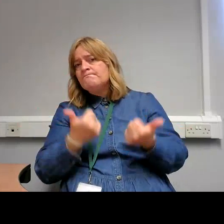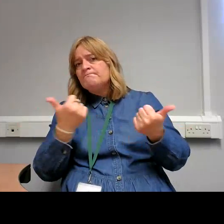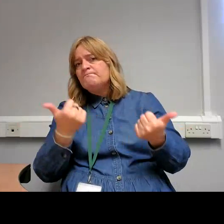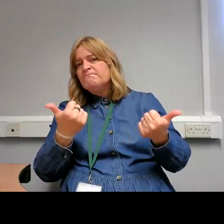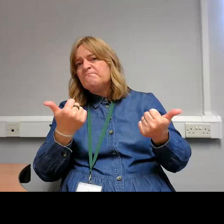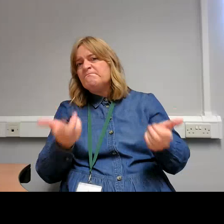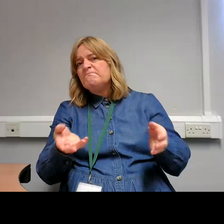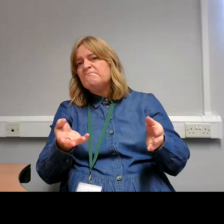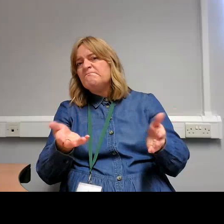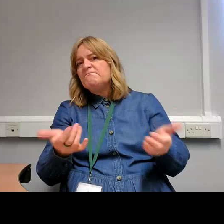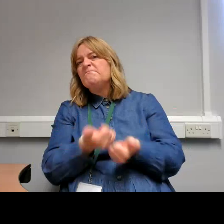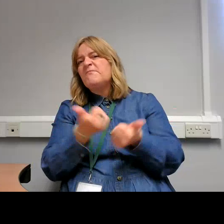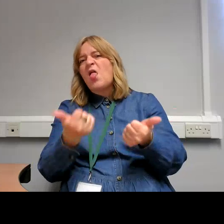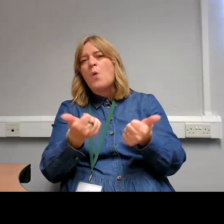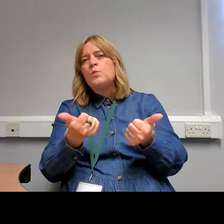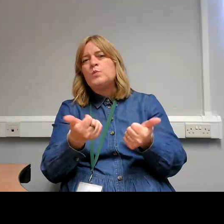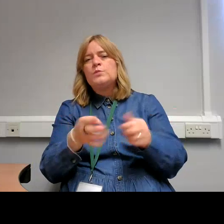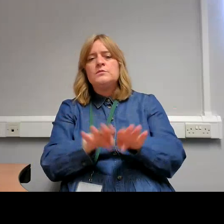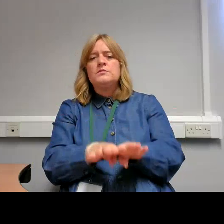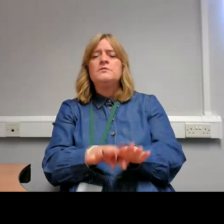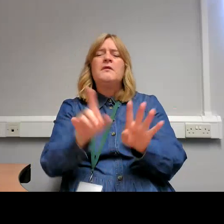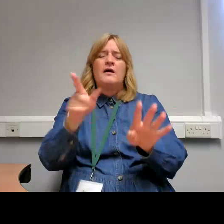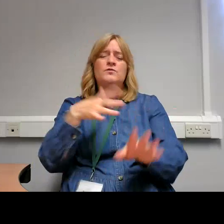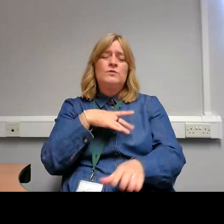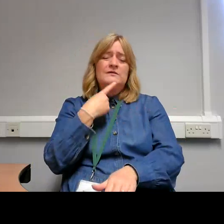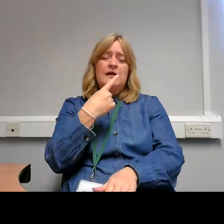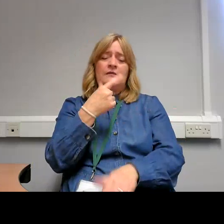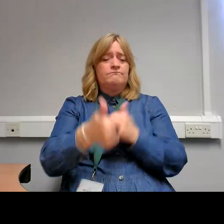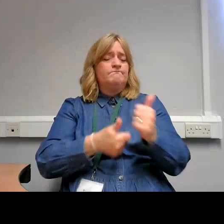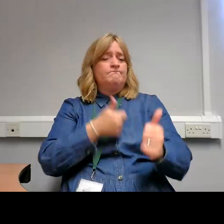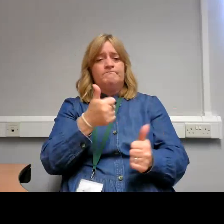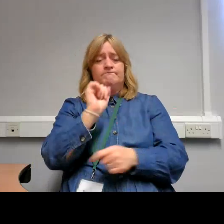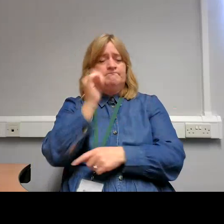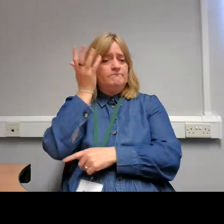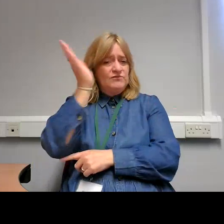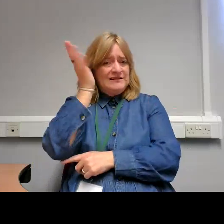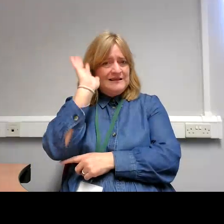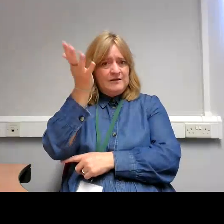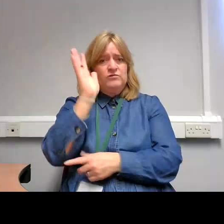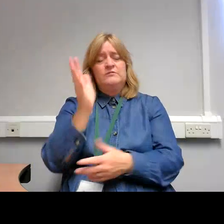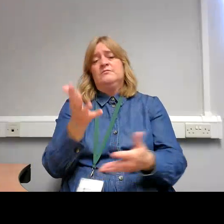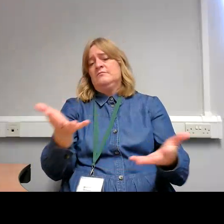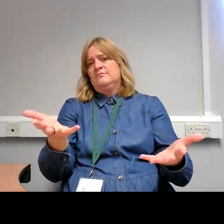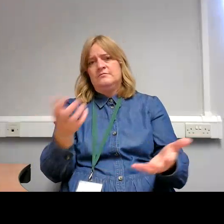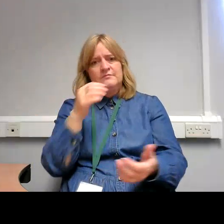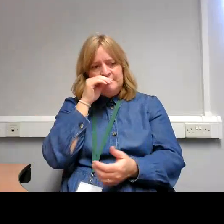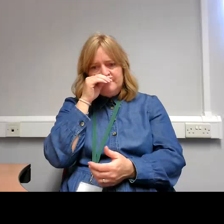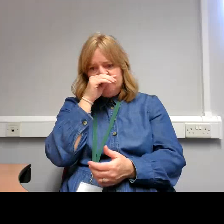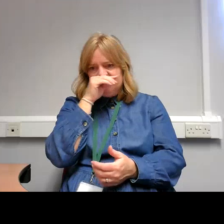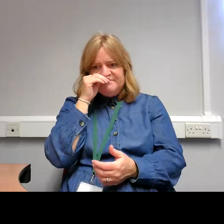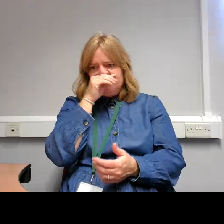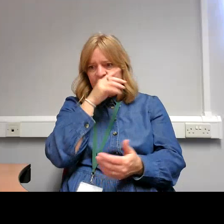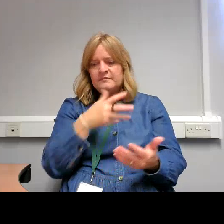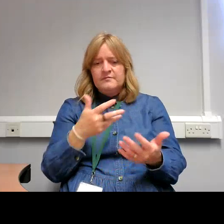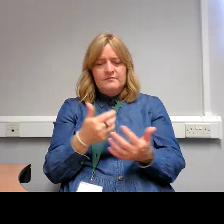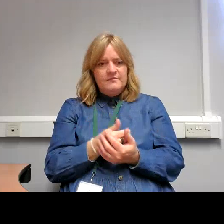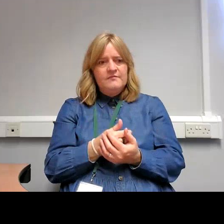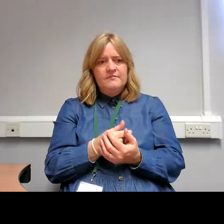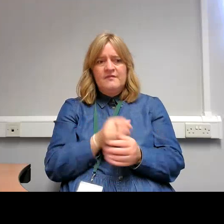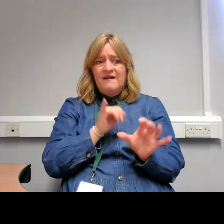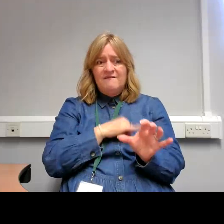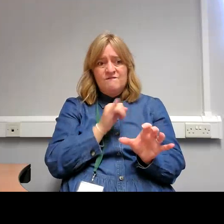So first of all, wow, what a great presentation, and who knew, with everything that the pharmacists are